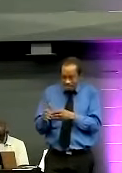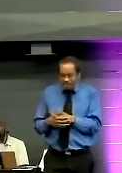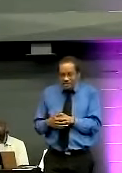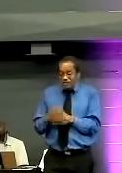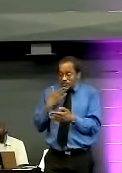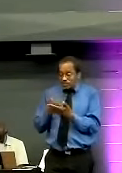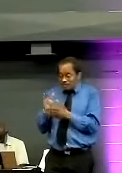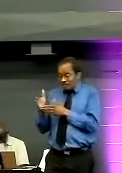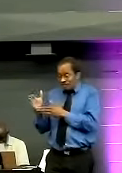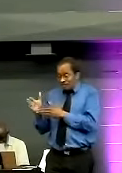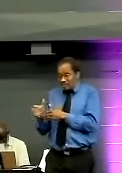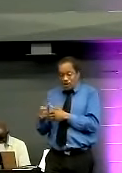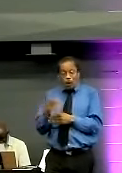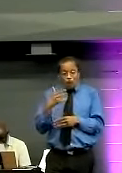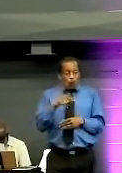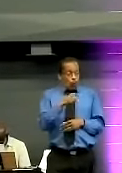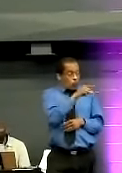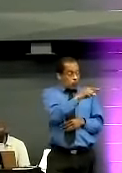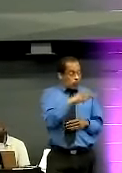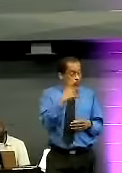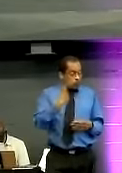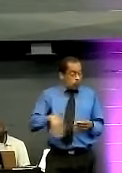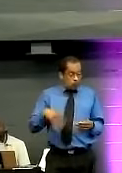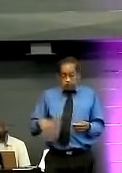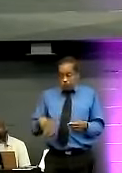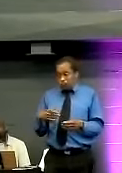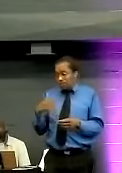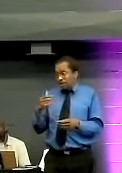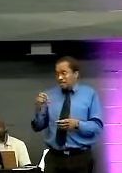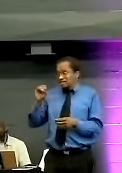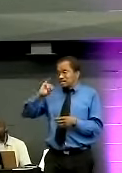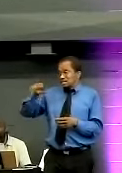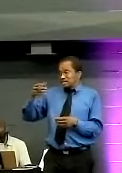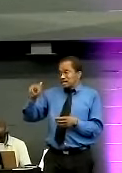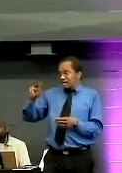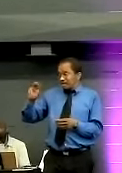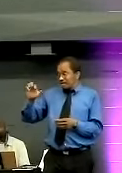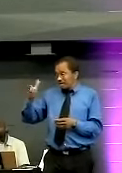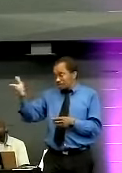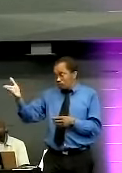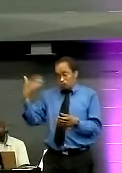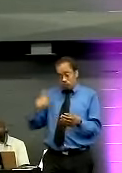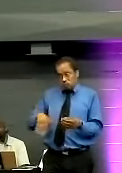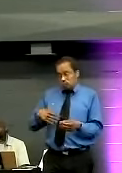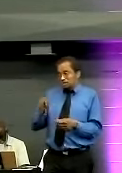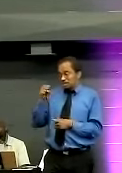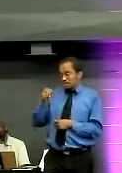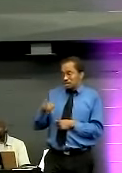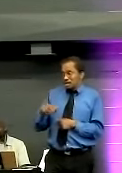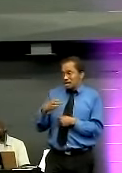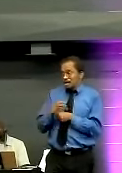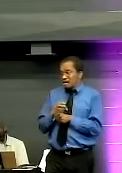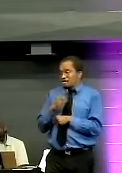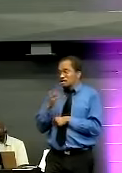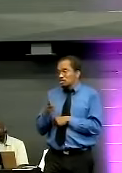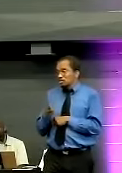fish. And Elder Walker. Oh, and who else? Oh, and James. Okay. All right. Well, y'all make sure y'all put your foot in